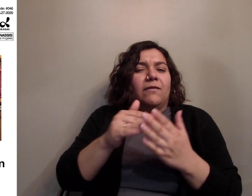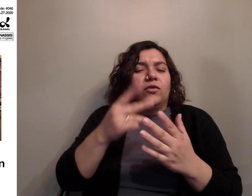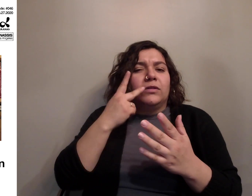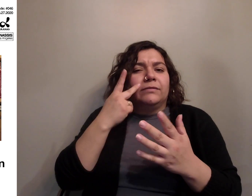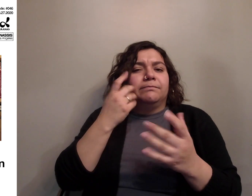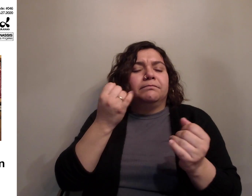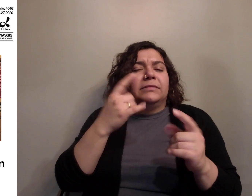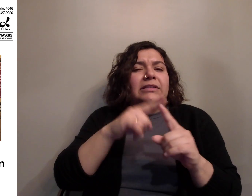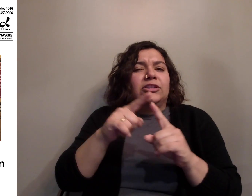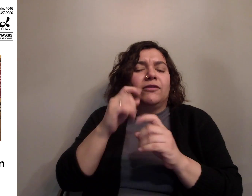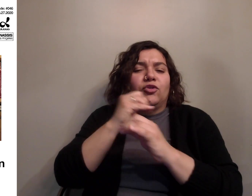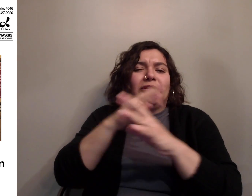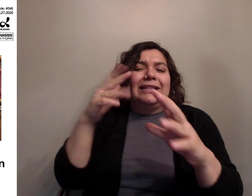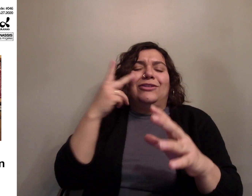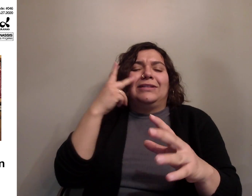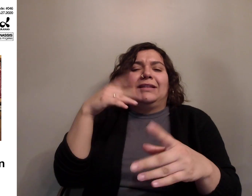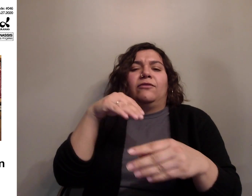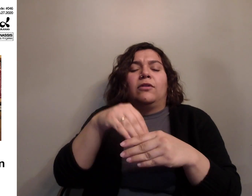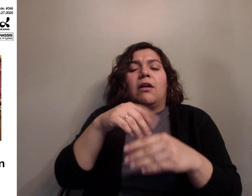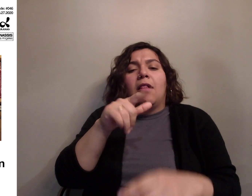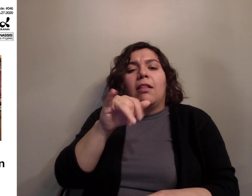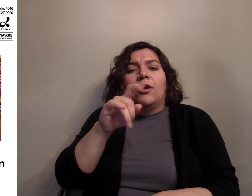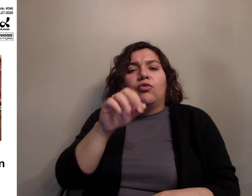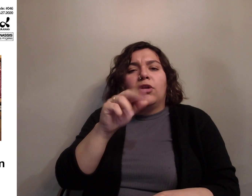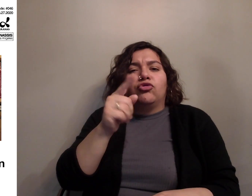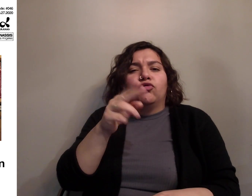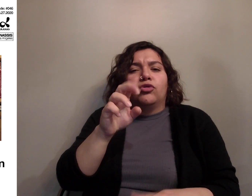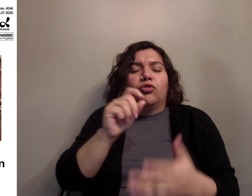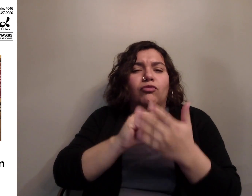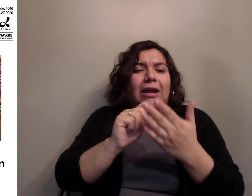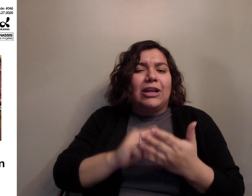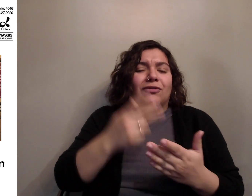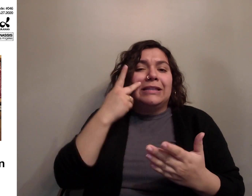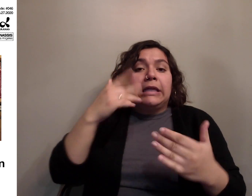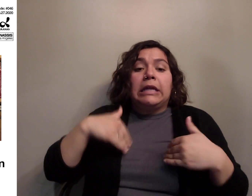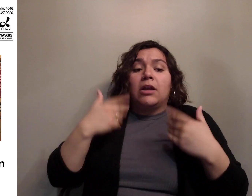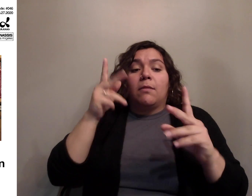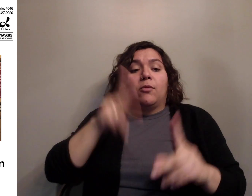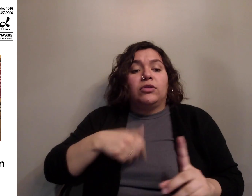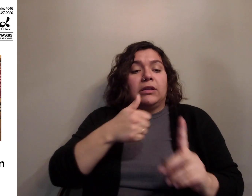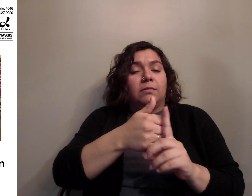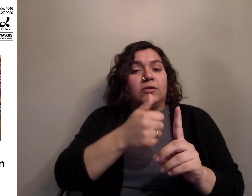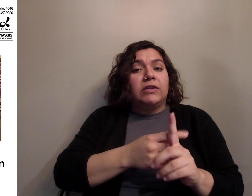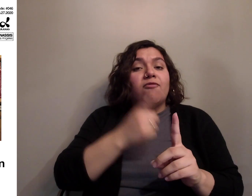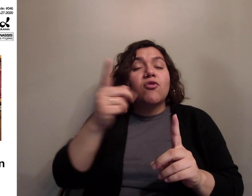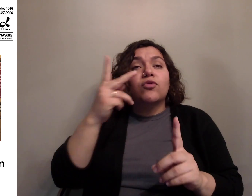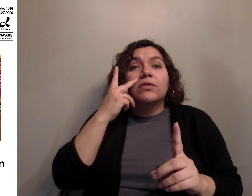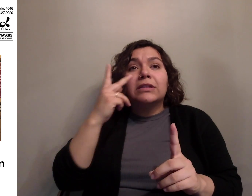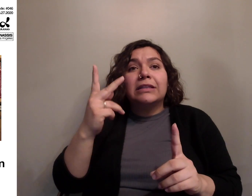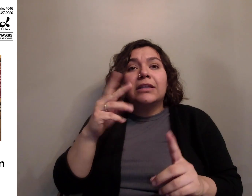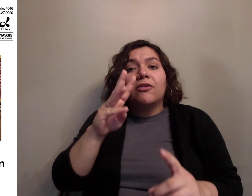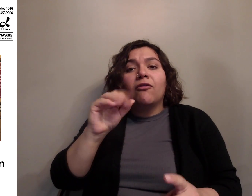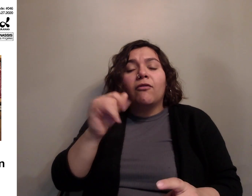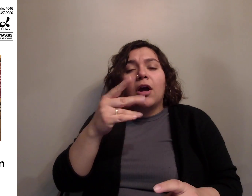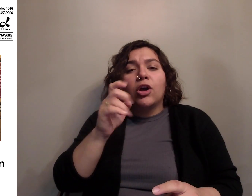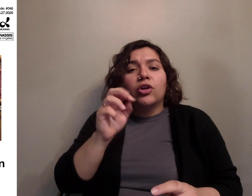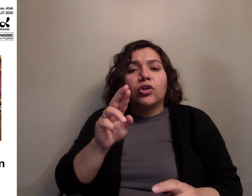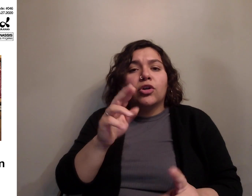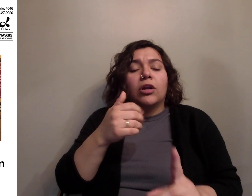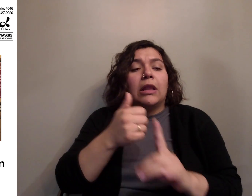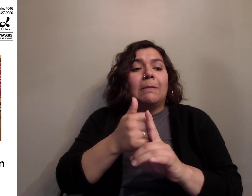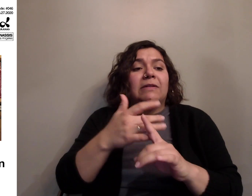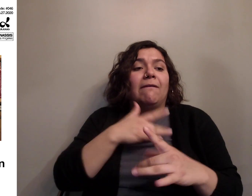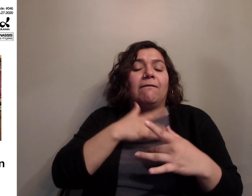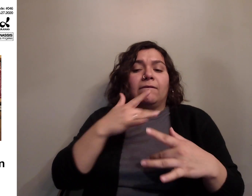actually see often. It's fascinating. All these different scenes you see in literature of the fin de siècle. A young person goes to